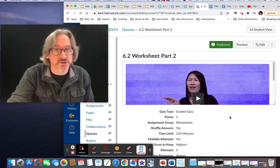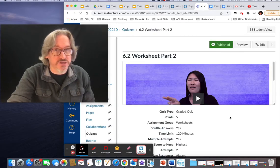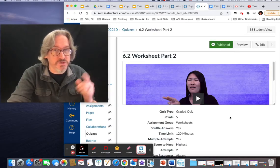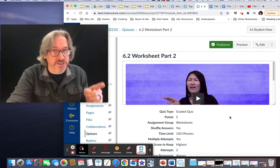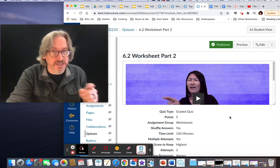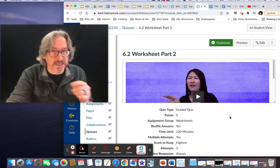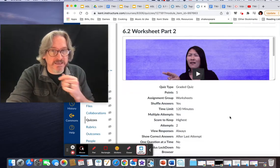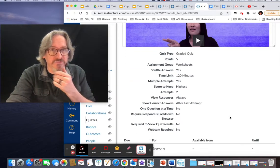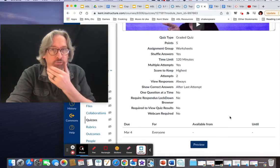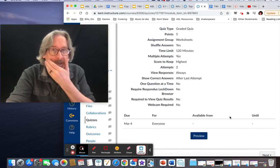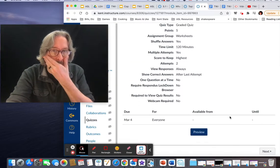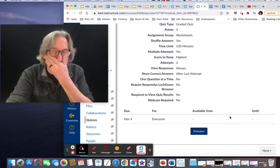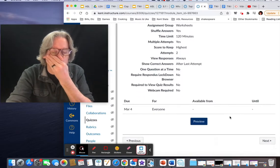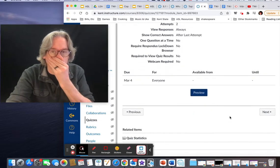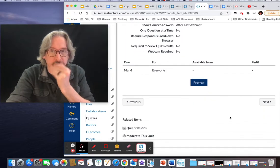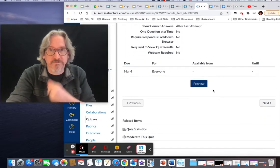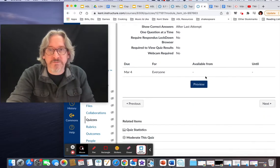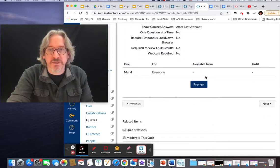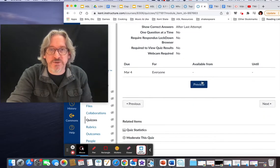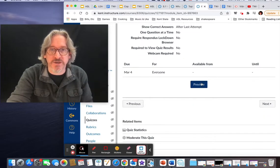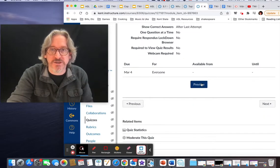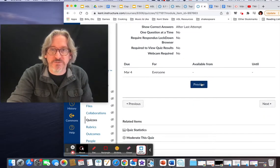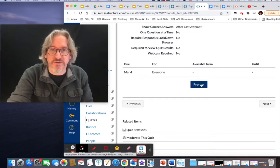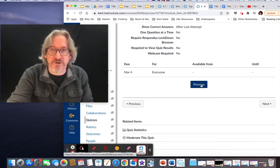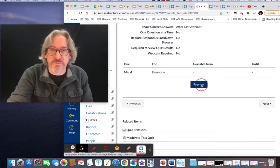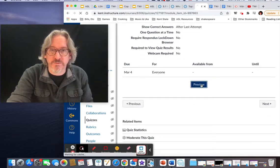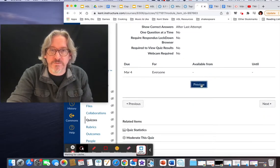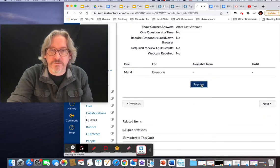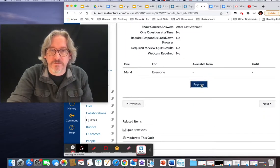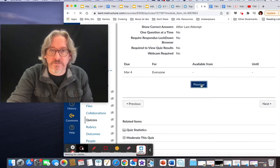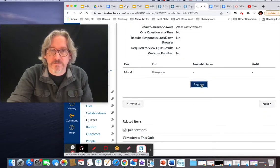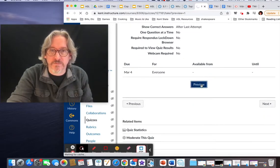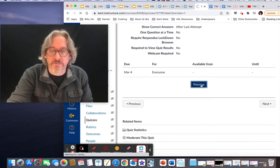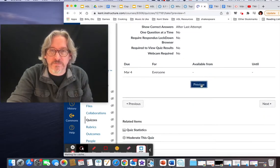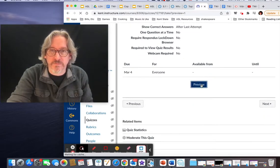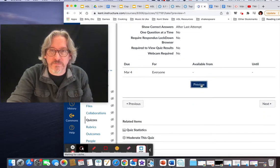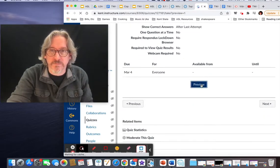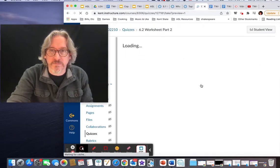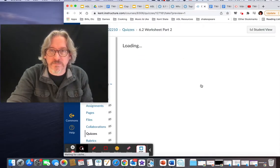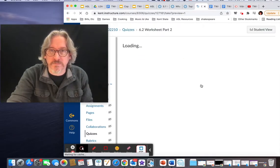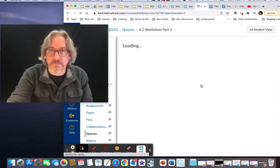So this one's a slightly different one. So here's the preview.